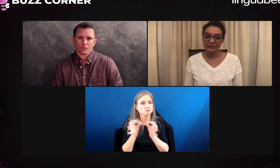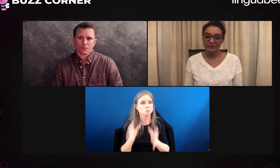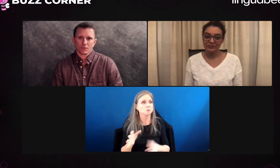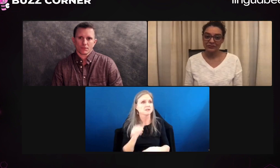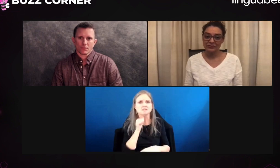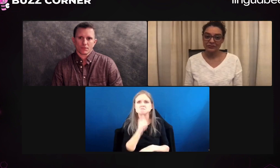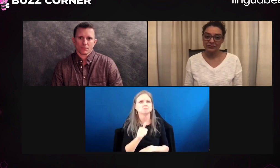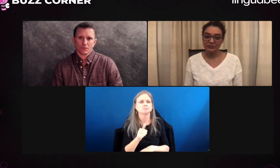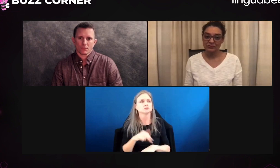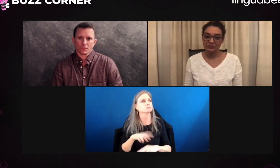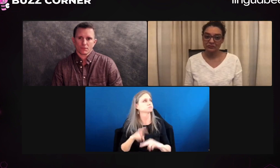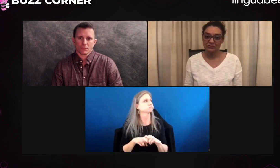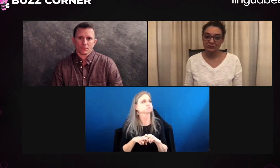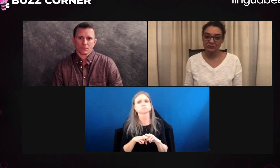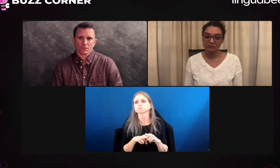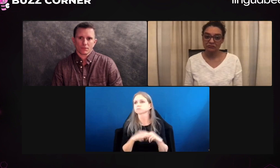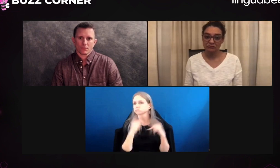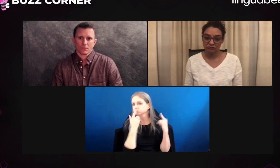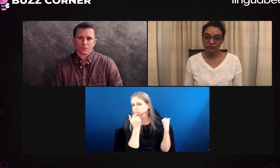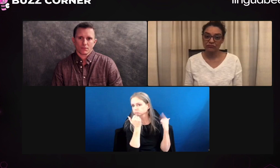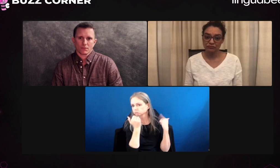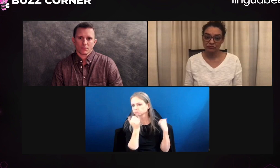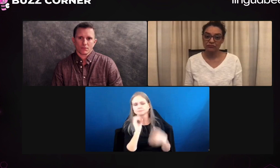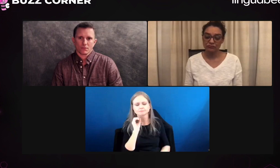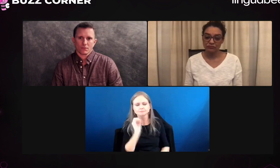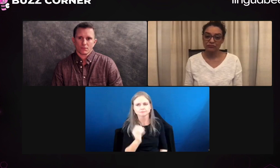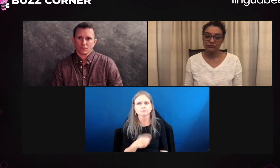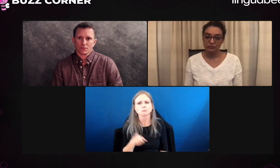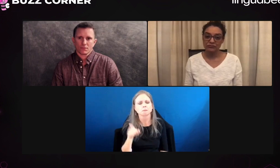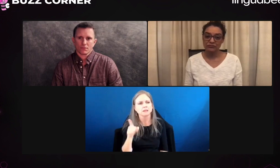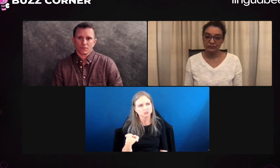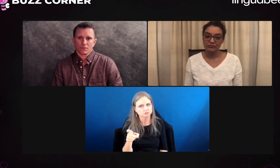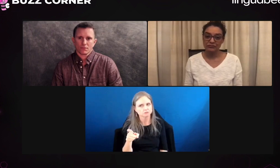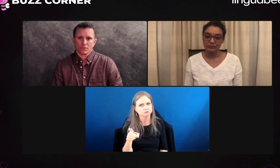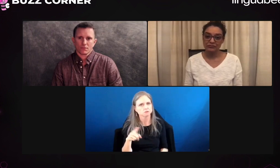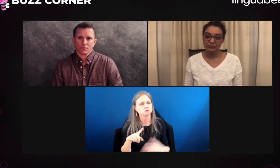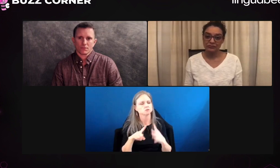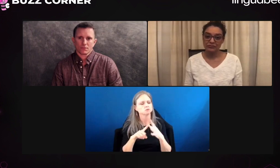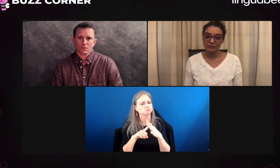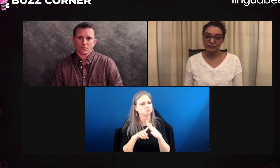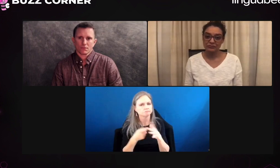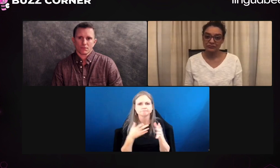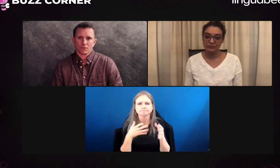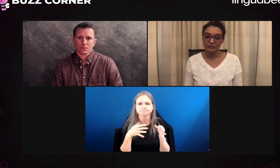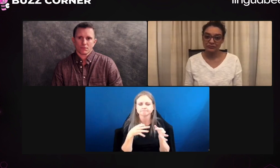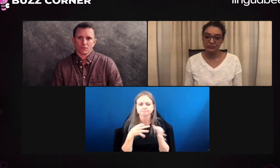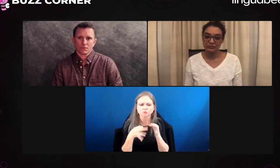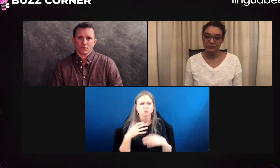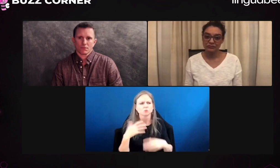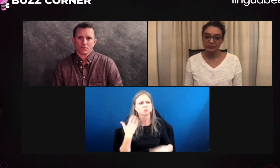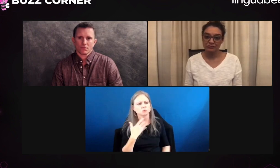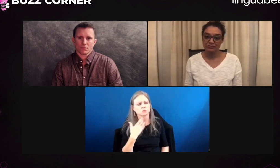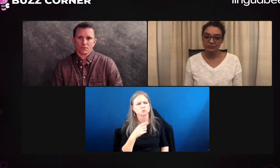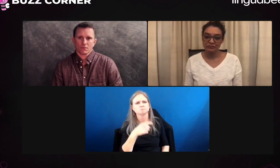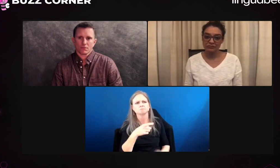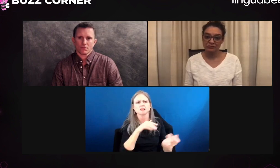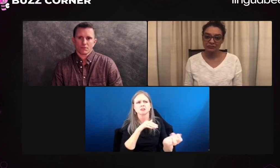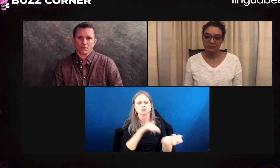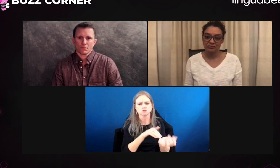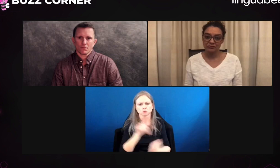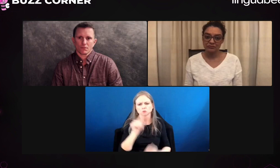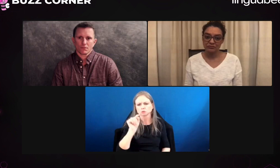had left the room, and the interpreter didn't. The interpreter was sitting there, not doing anything in particular. But